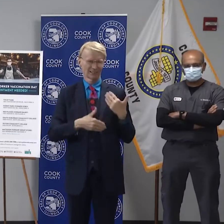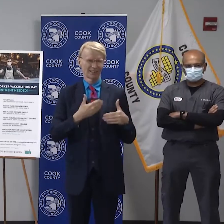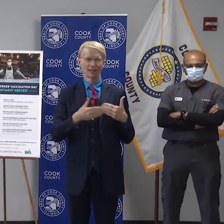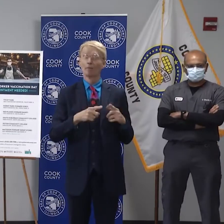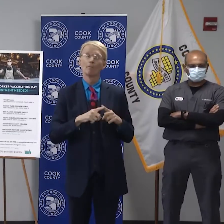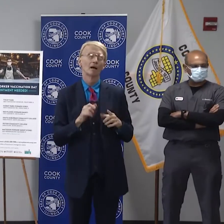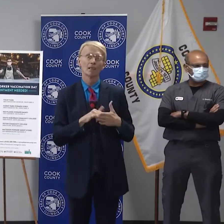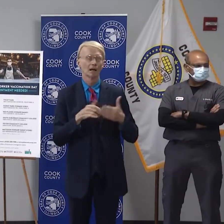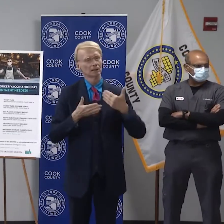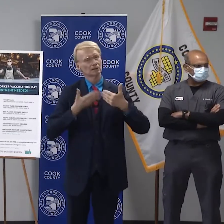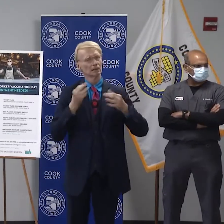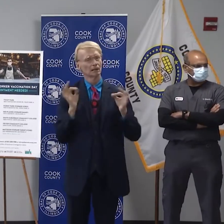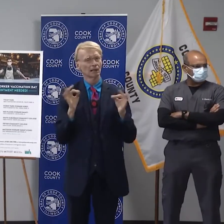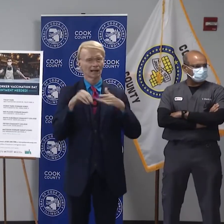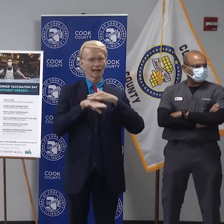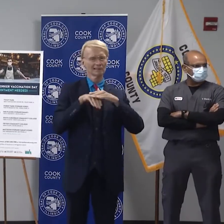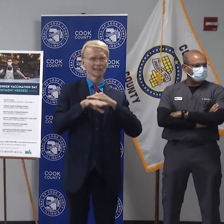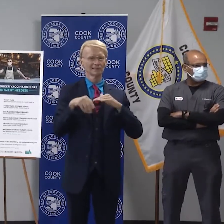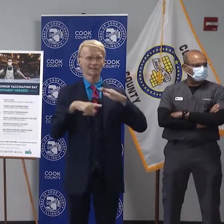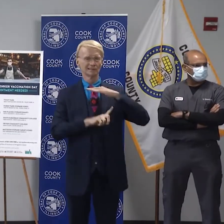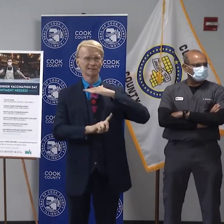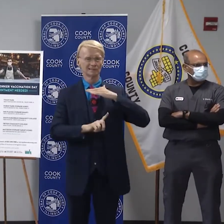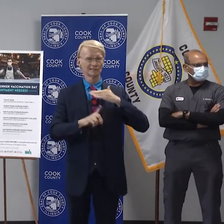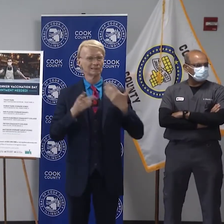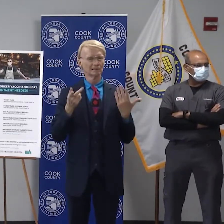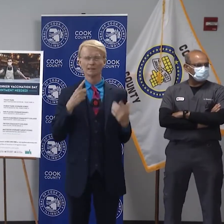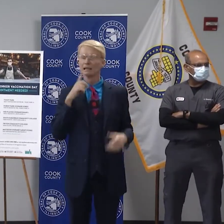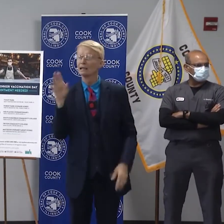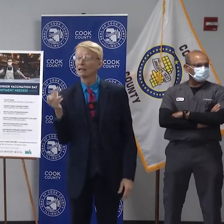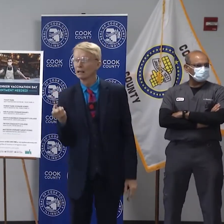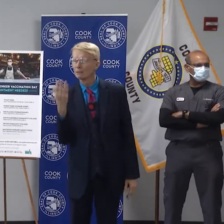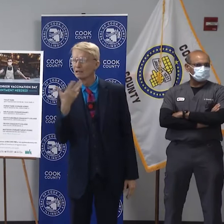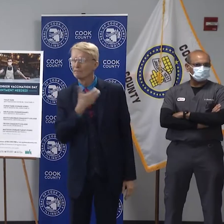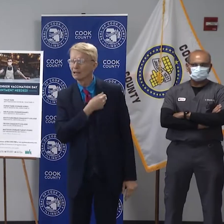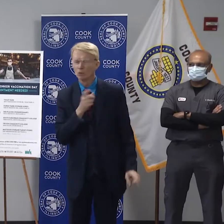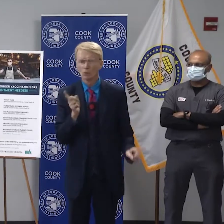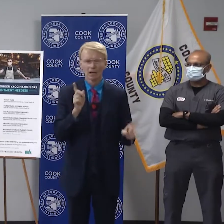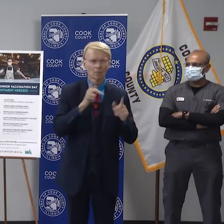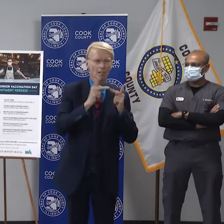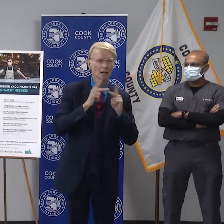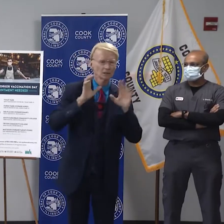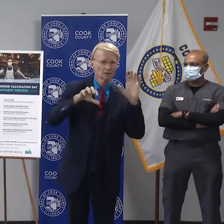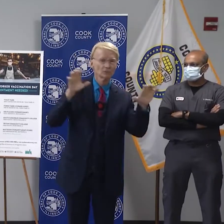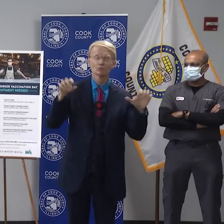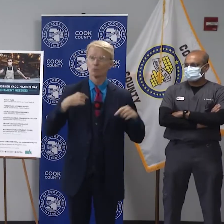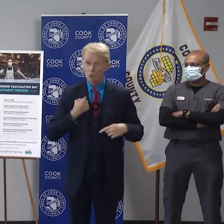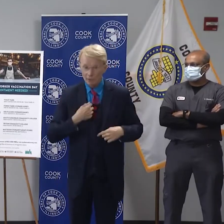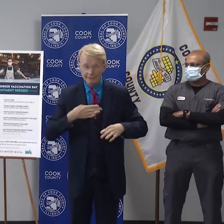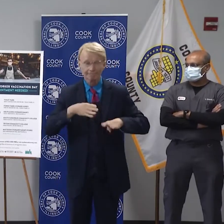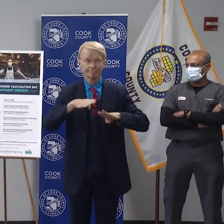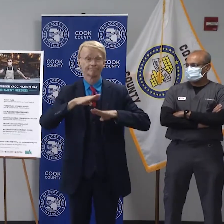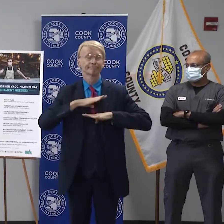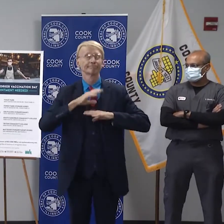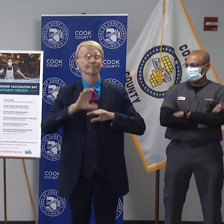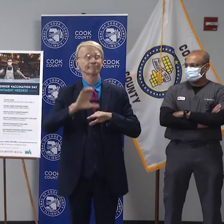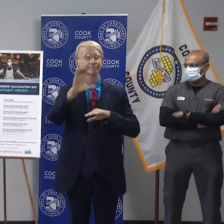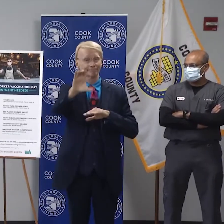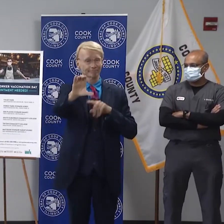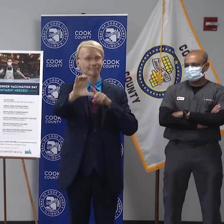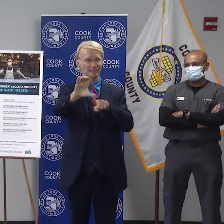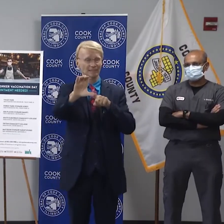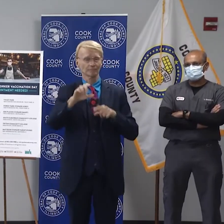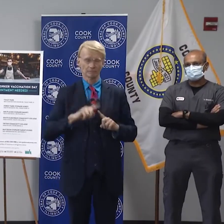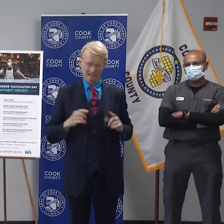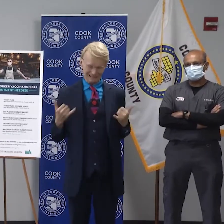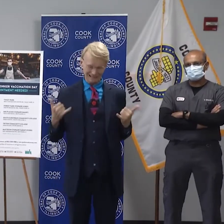campaign of access, and your questions were about how much vaccine, how many doses, where are we giving them? And we met that challenge. The new challenge going forward